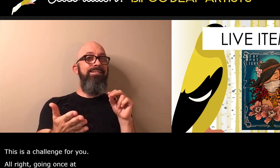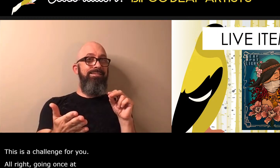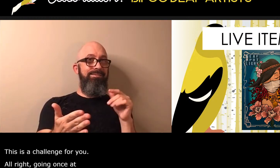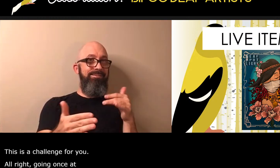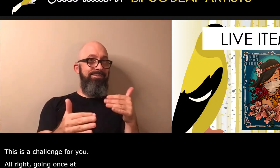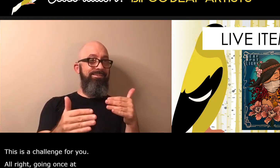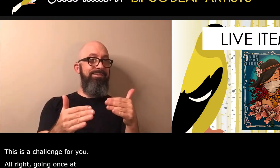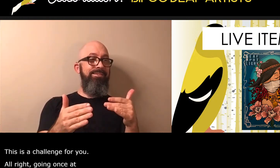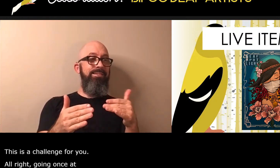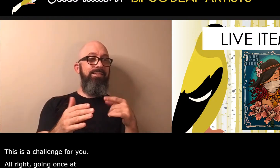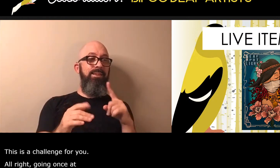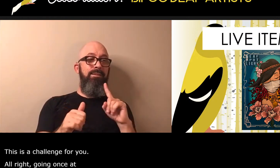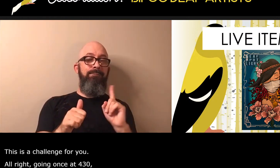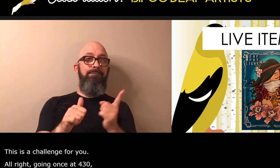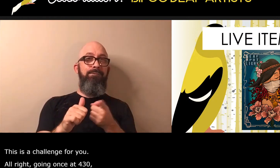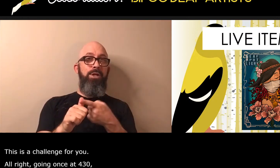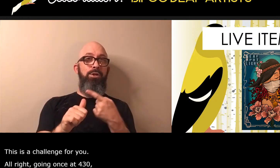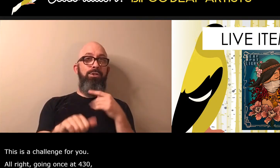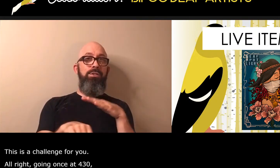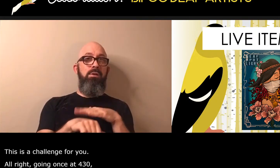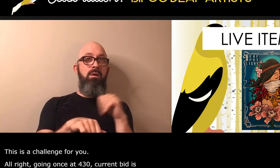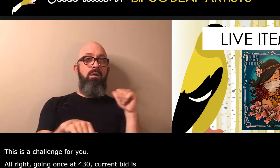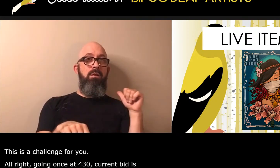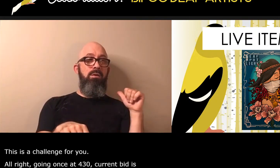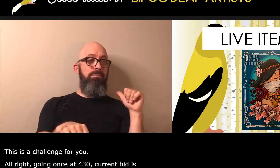Current bid is 430.